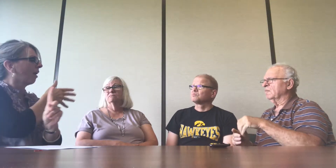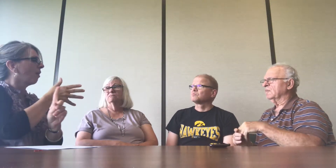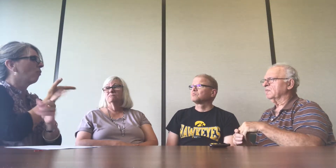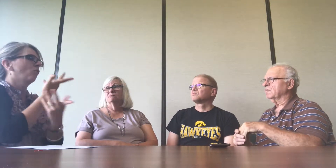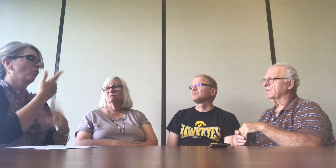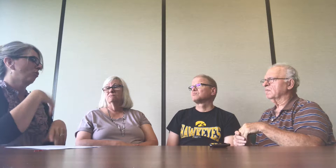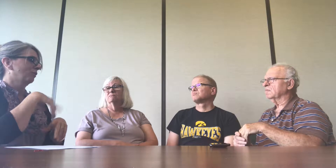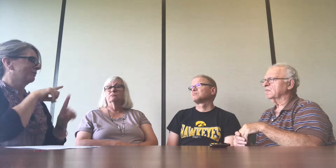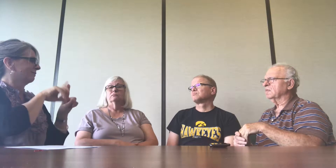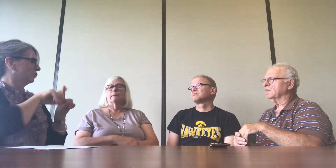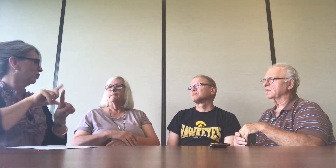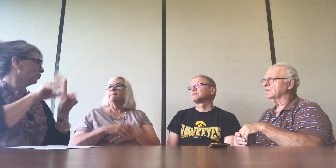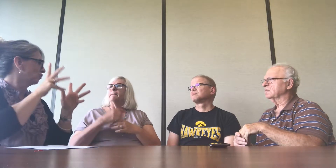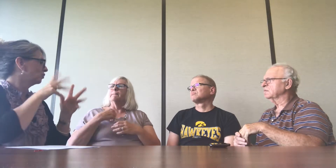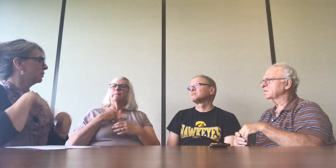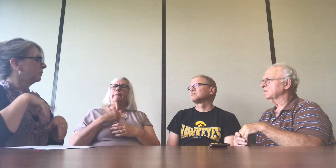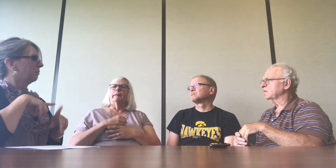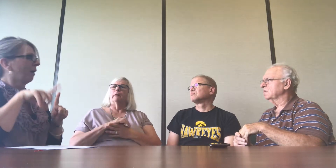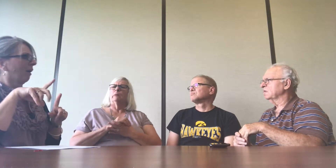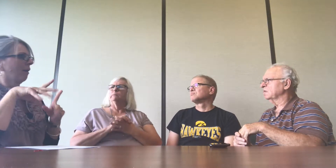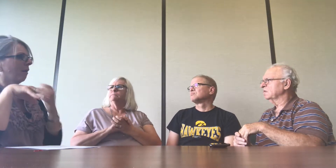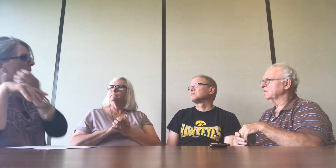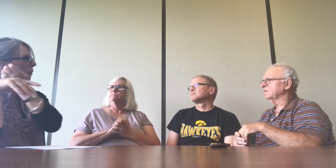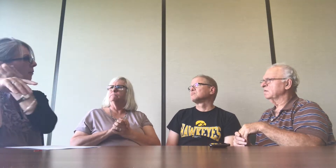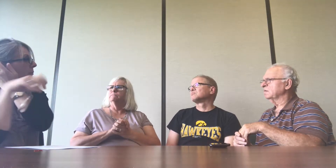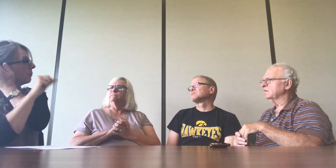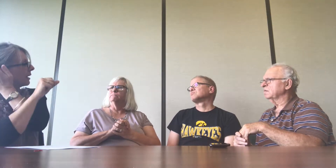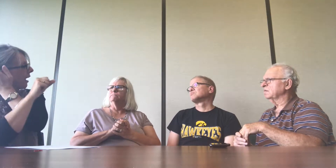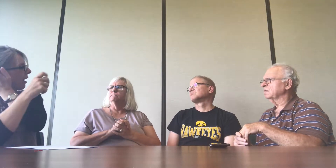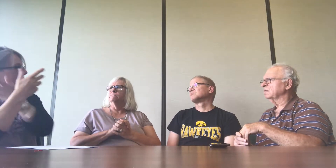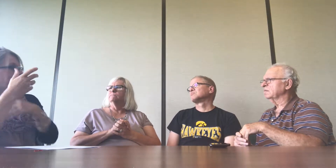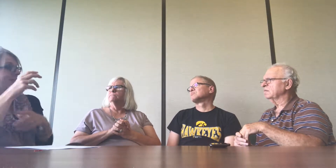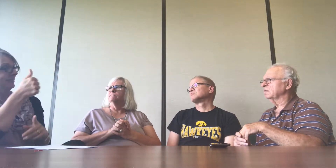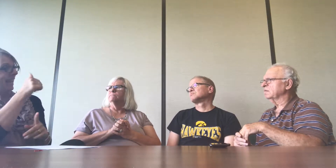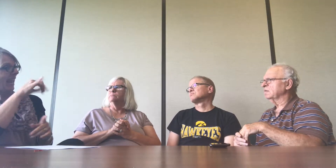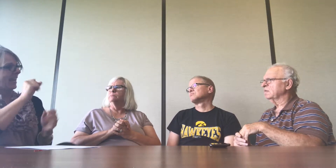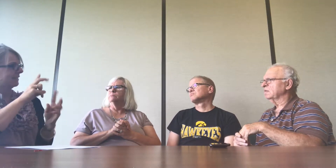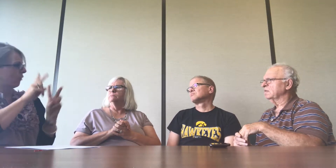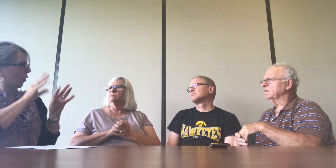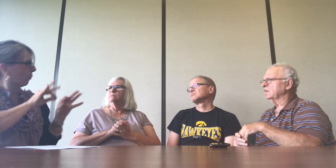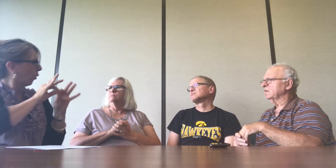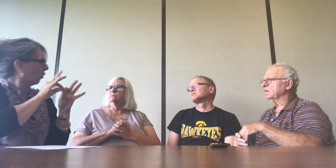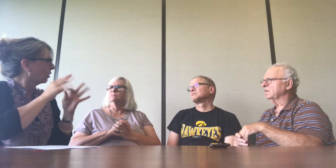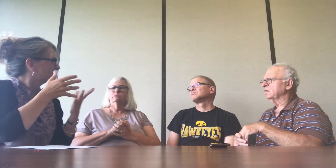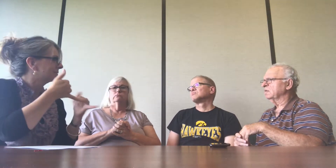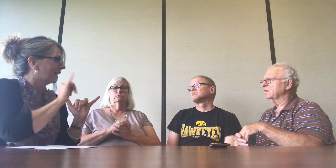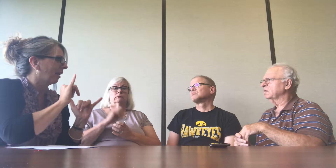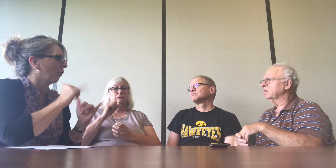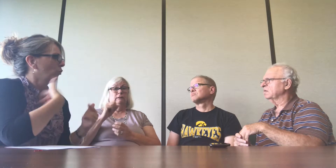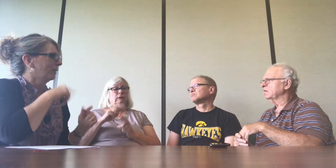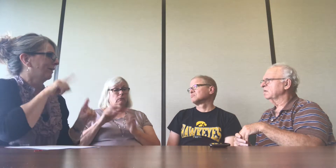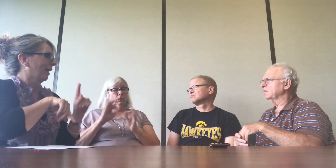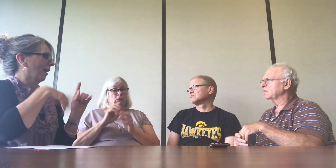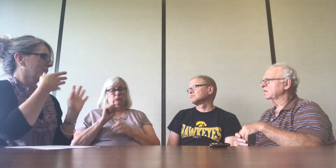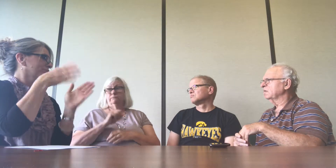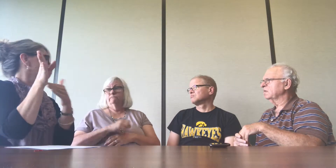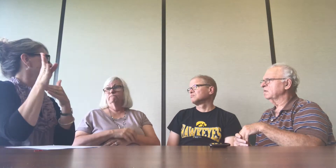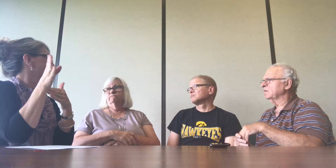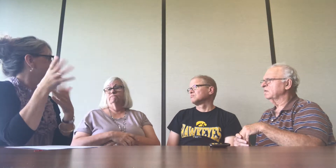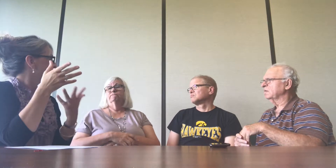Albert, oh, those 10 were directly related to elder abuse? Jennifer, yes. We had reports related to other things,